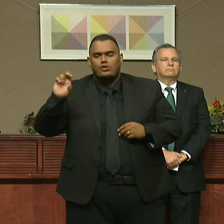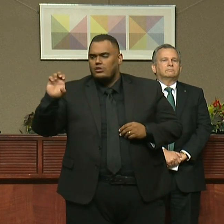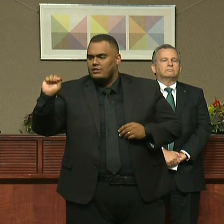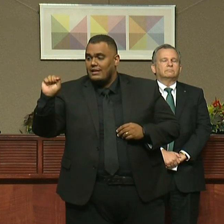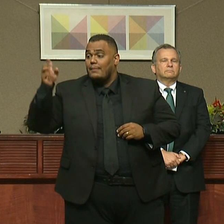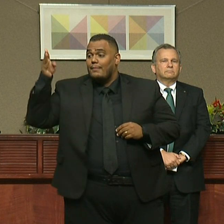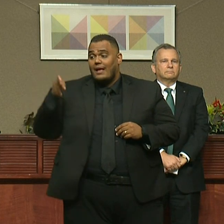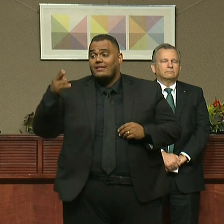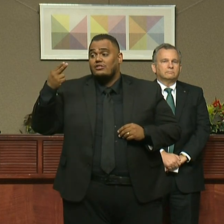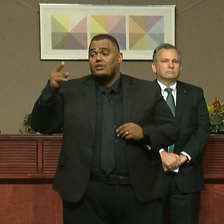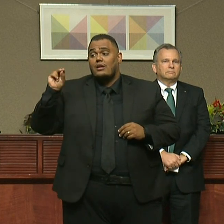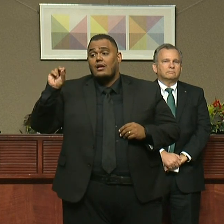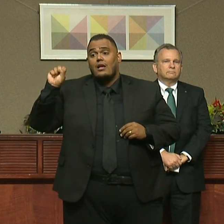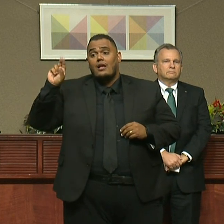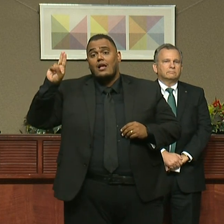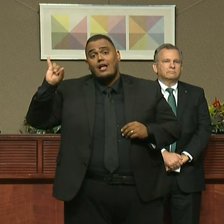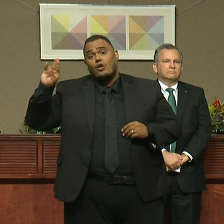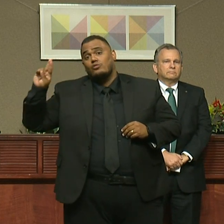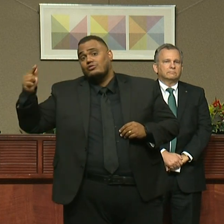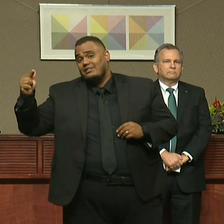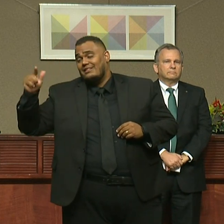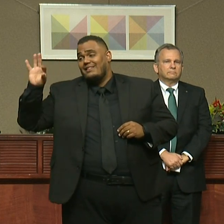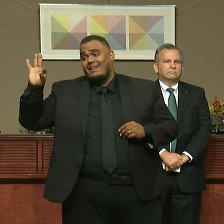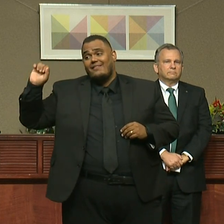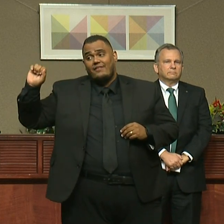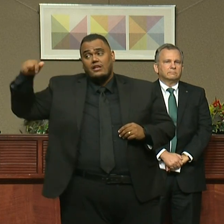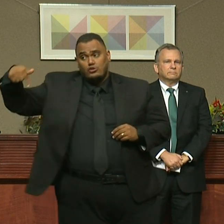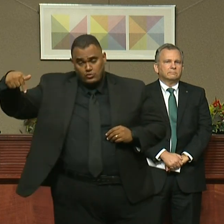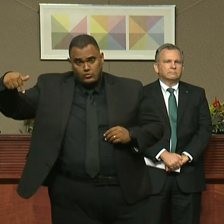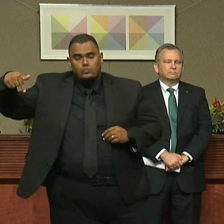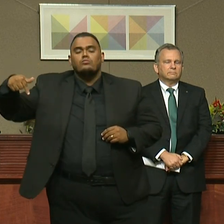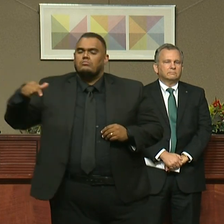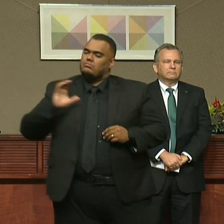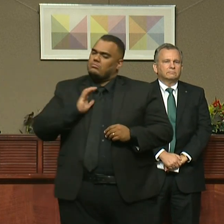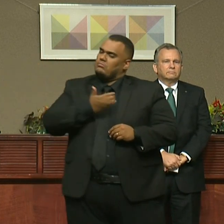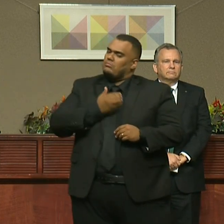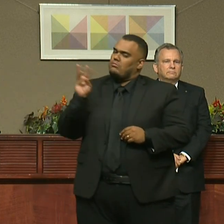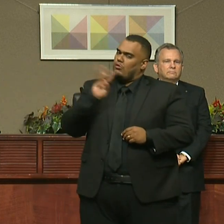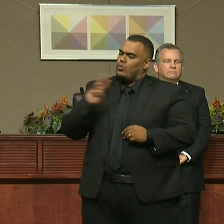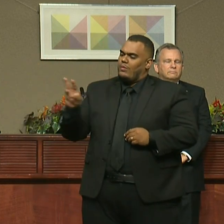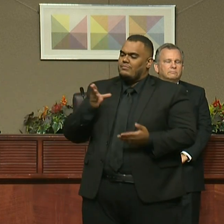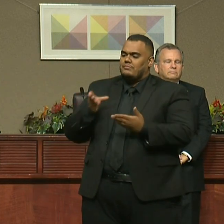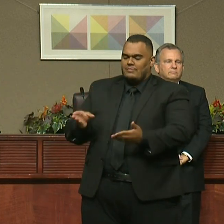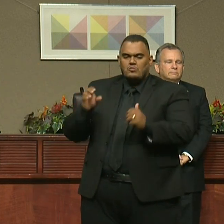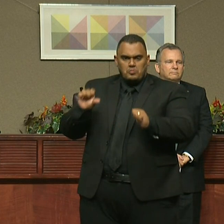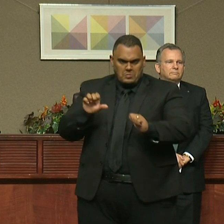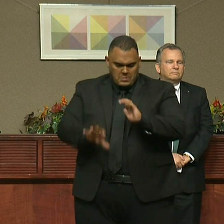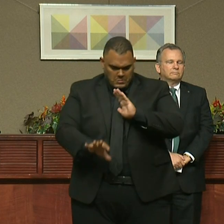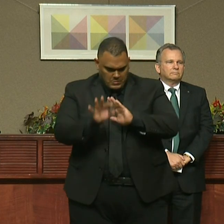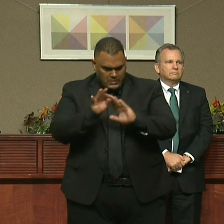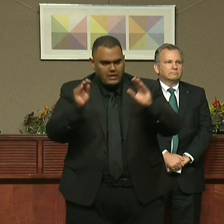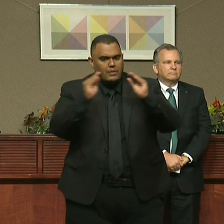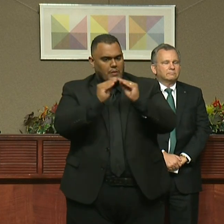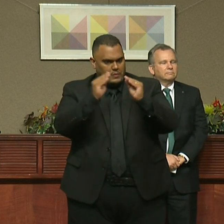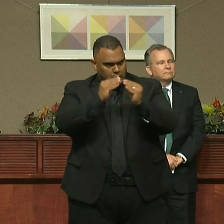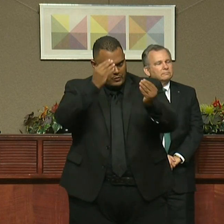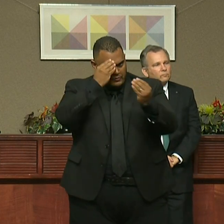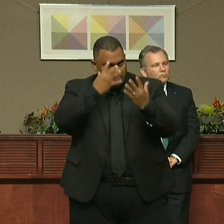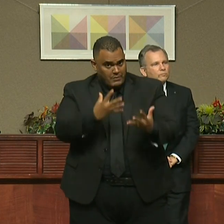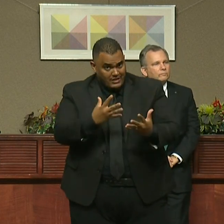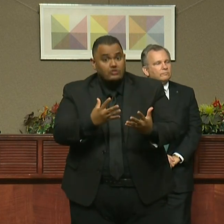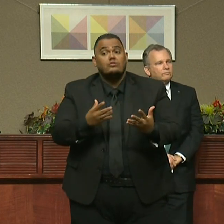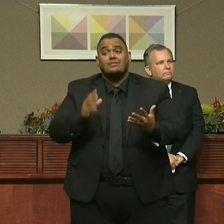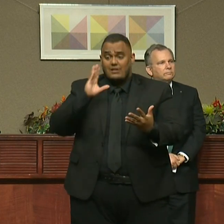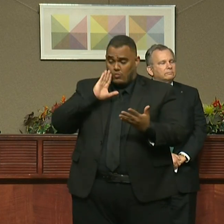ocfl.net/housing FAQs on our webpage to see information published in